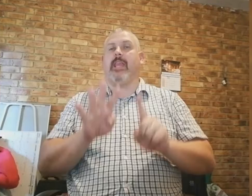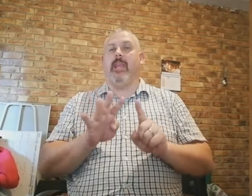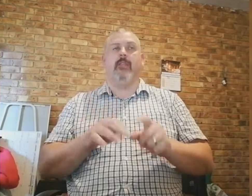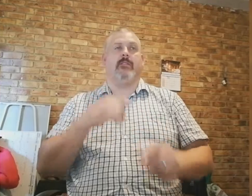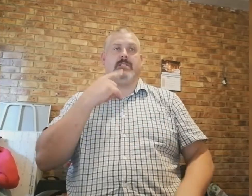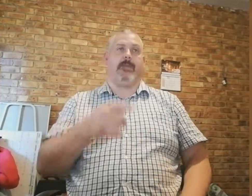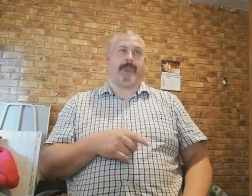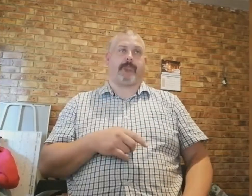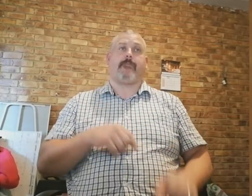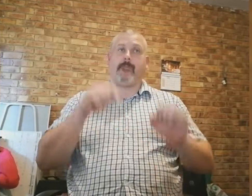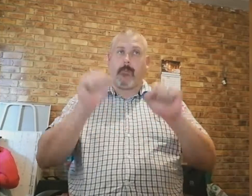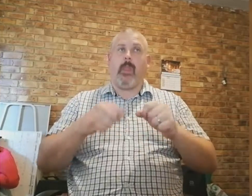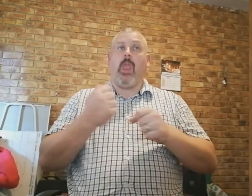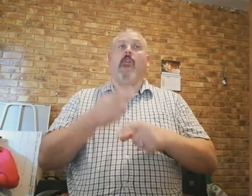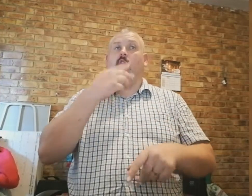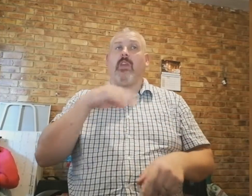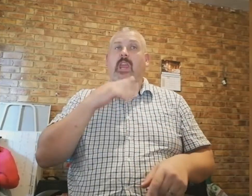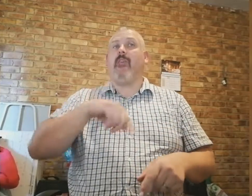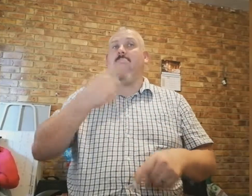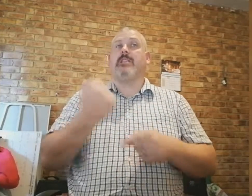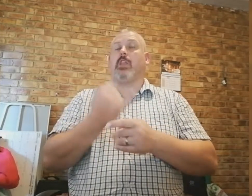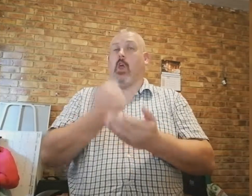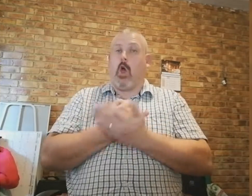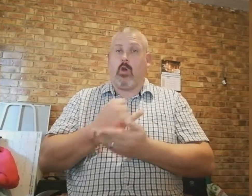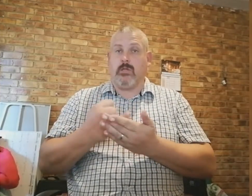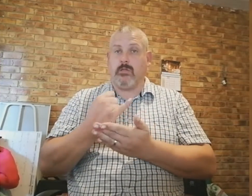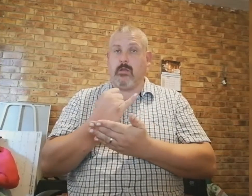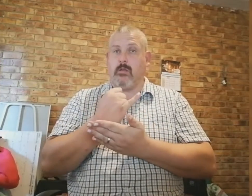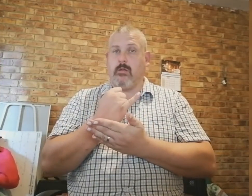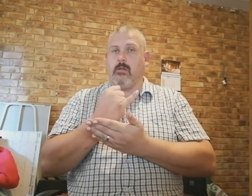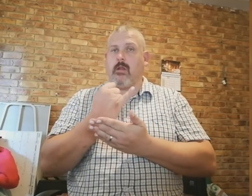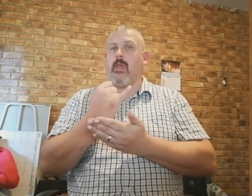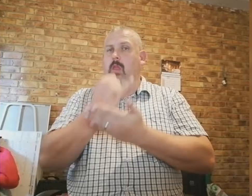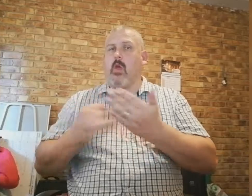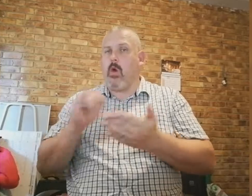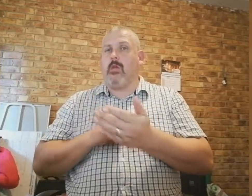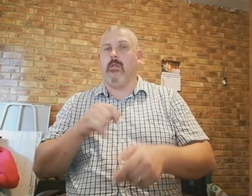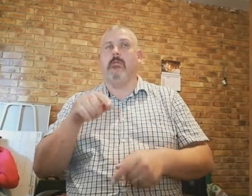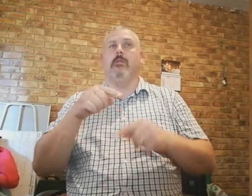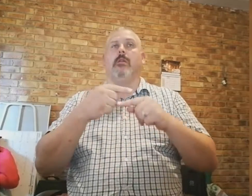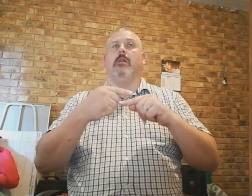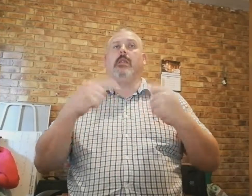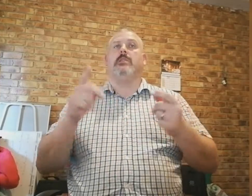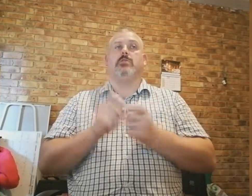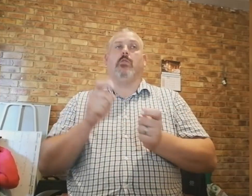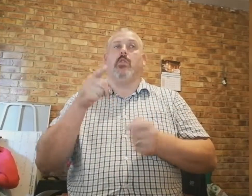14 says, you'll forgive others at the home, like the home things do to